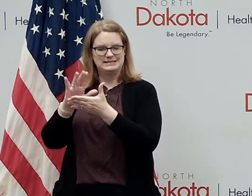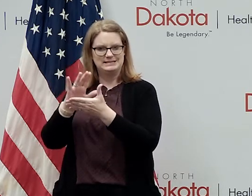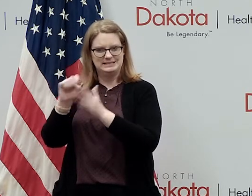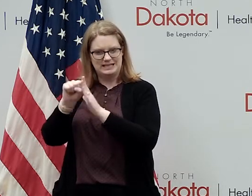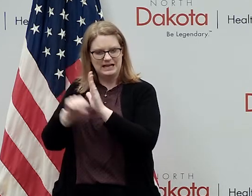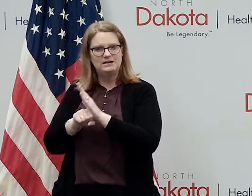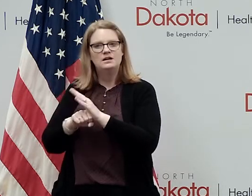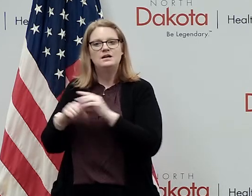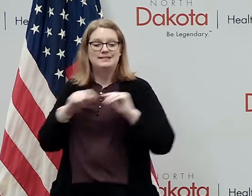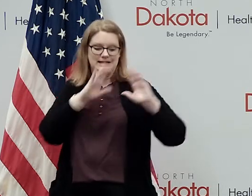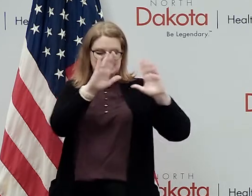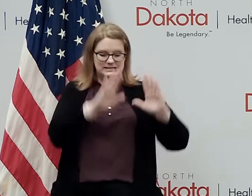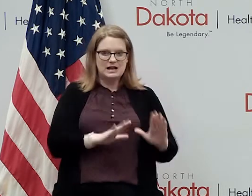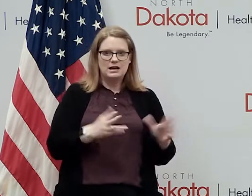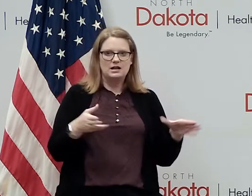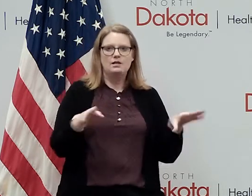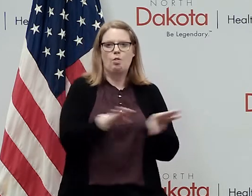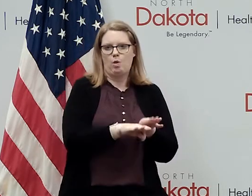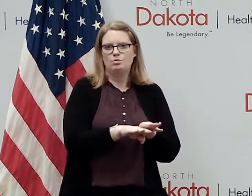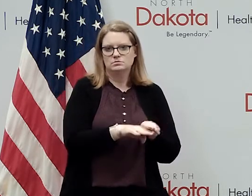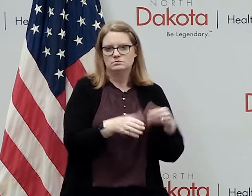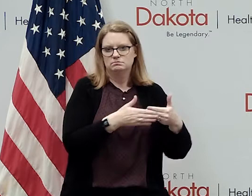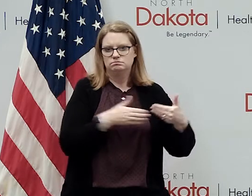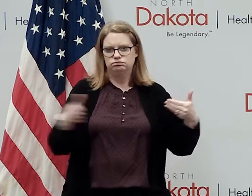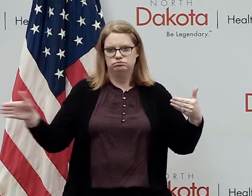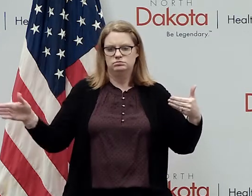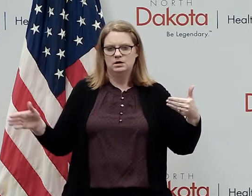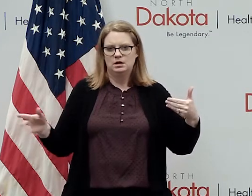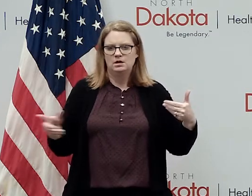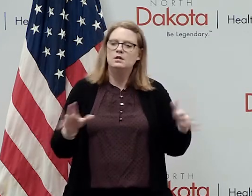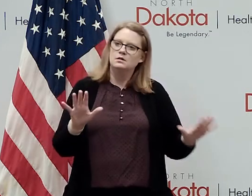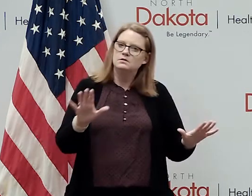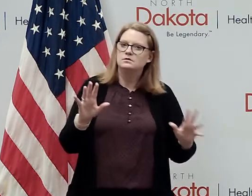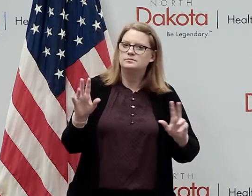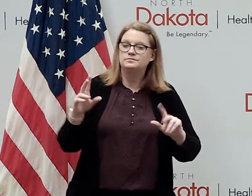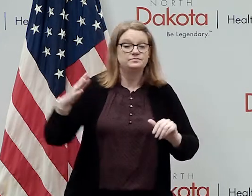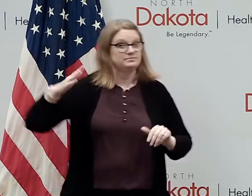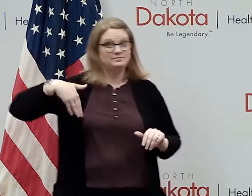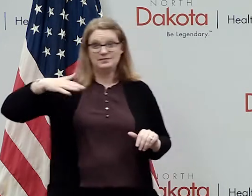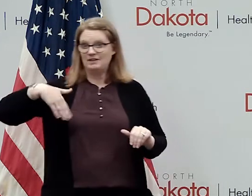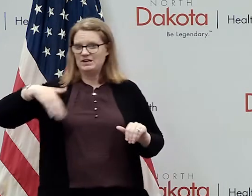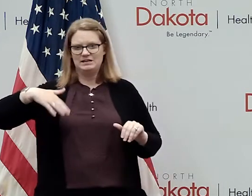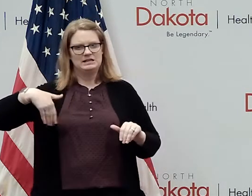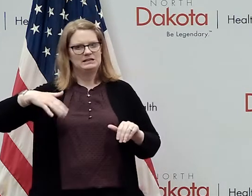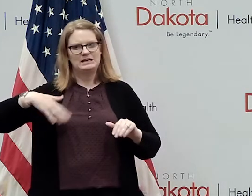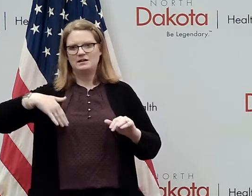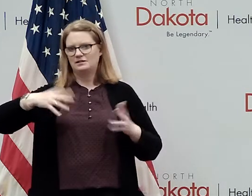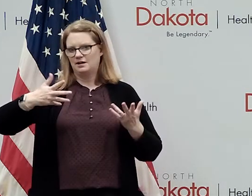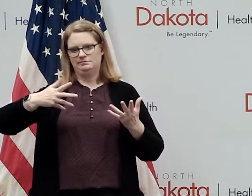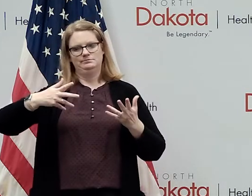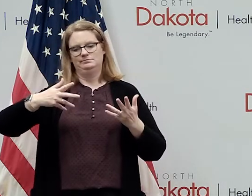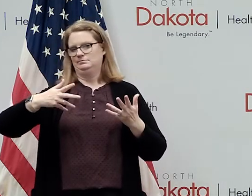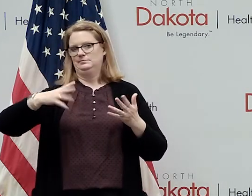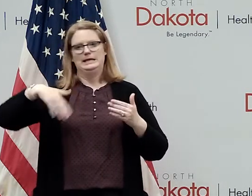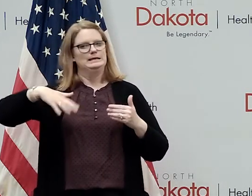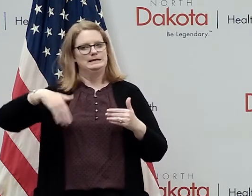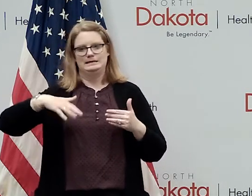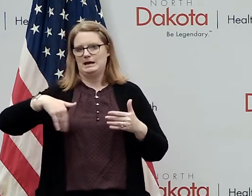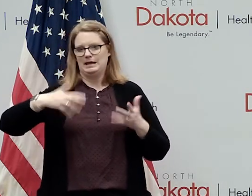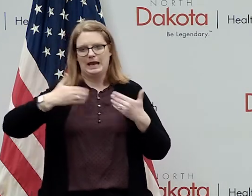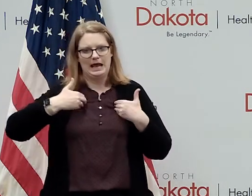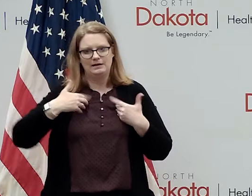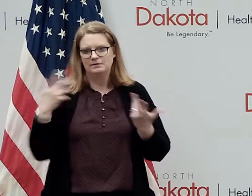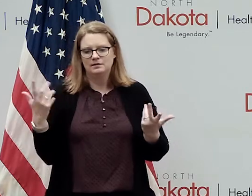literally, if people say, hey, we know how to handle this, we have not done it when we have all of the activity and all the